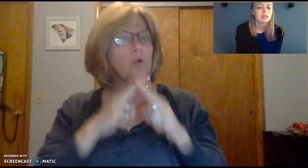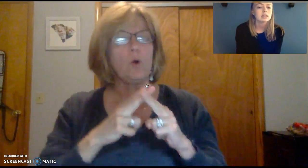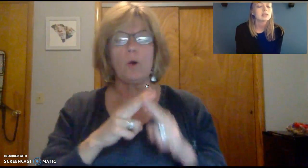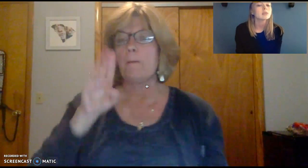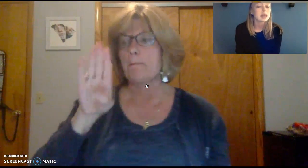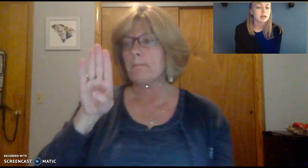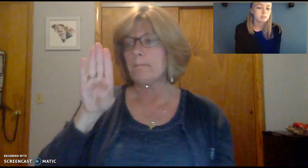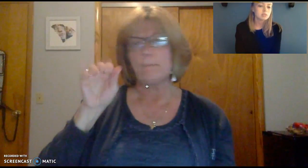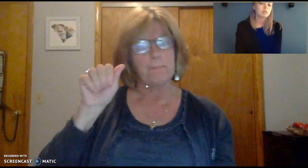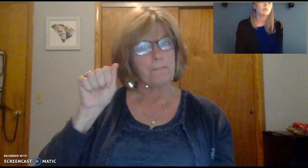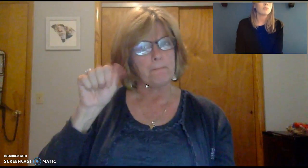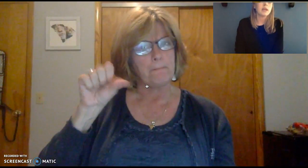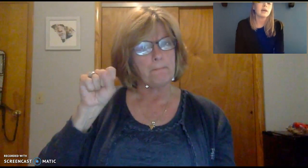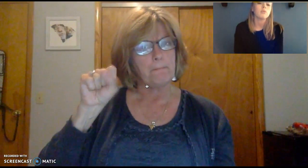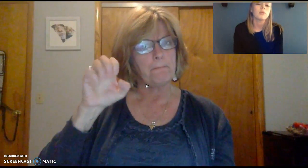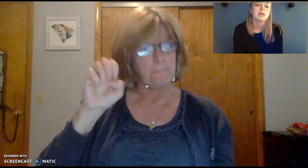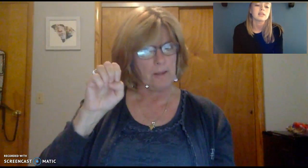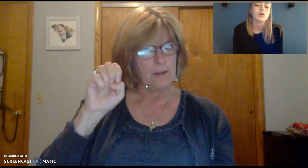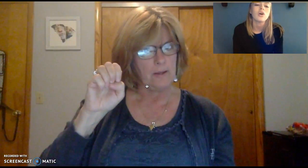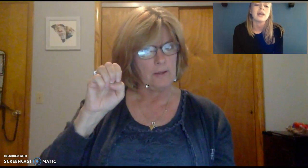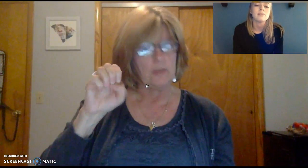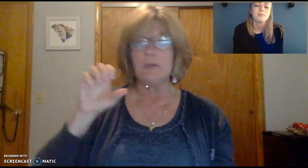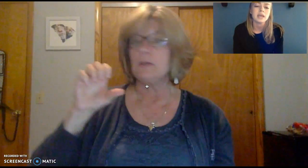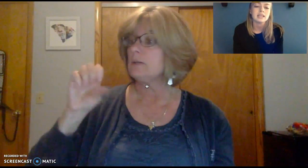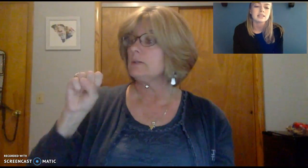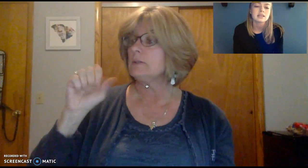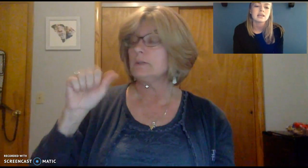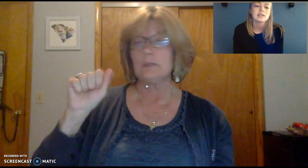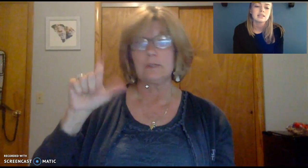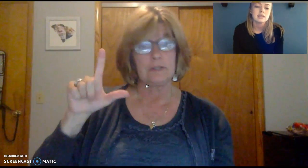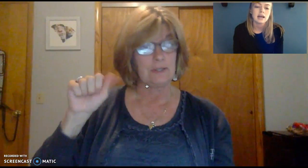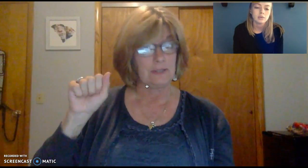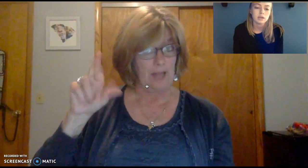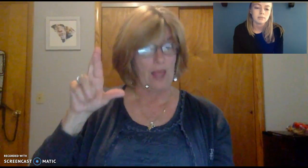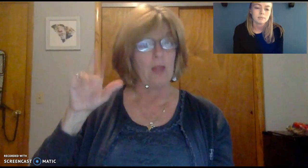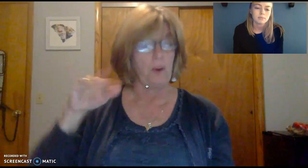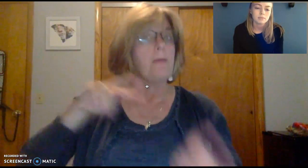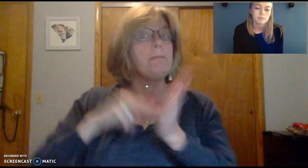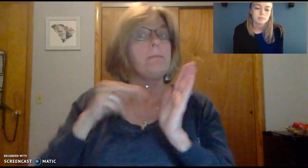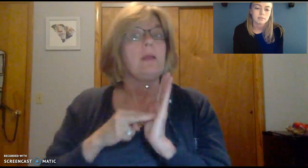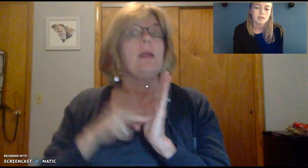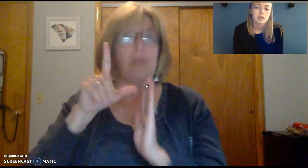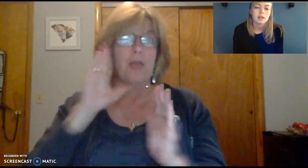is. Sometimes they have what we like to call a base salary.